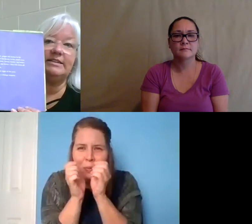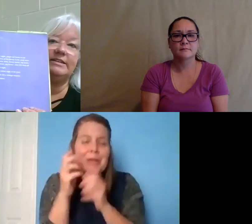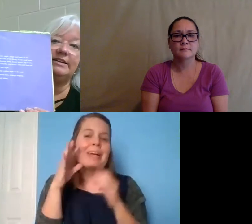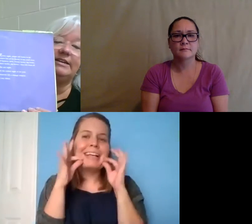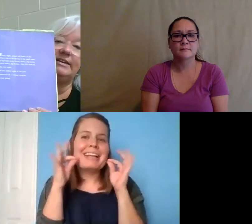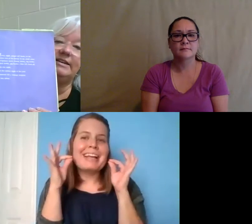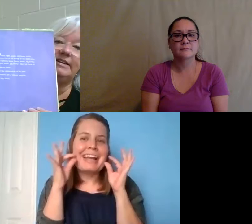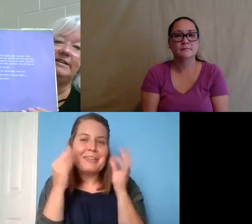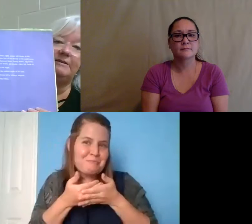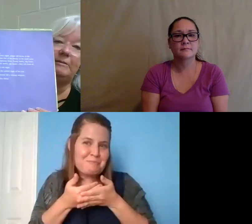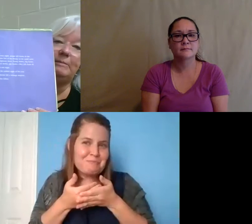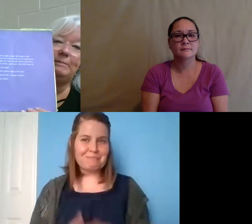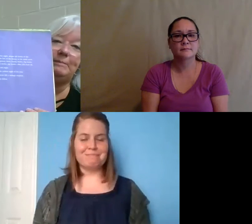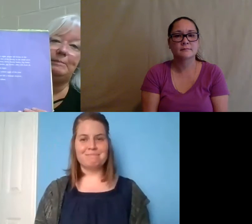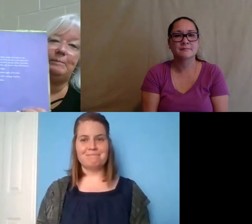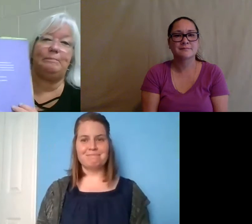kitten.